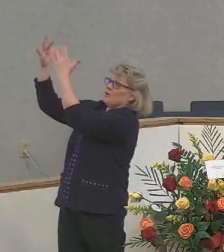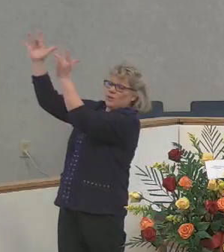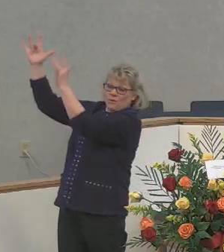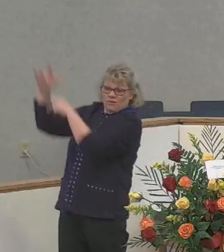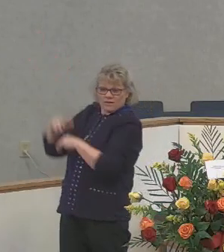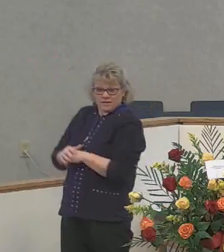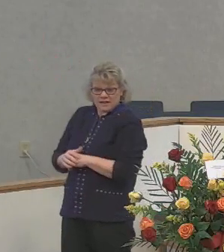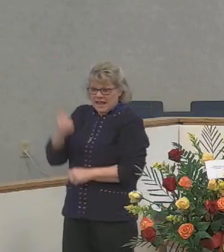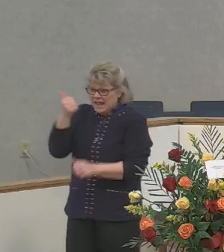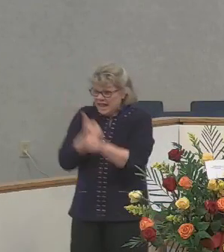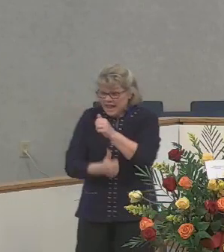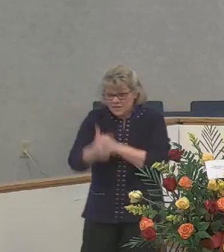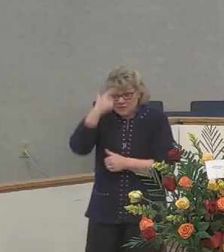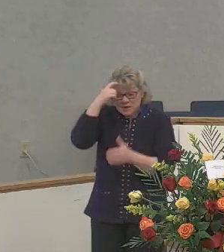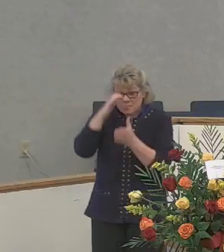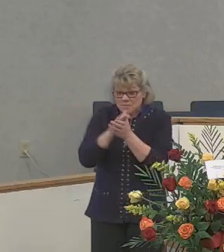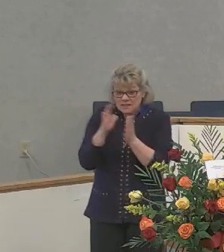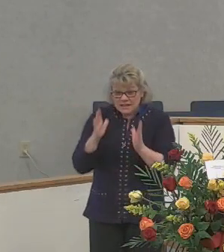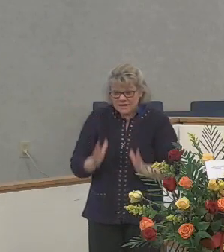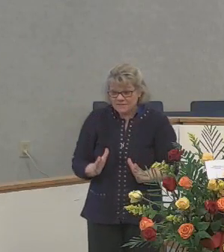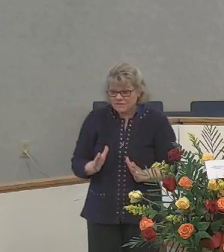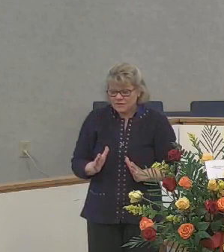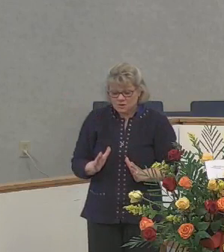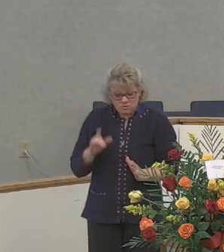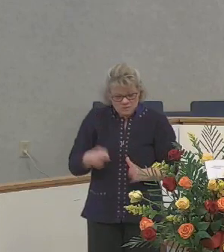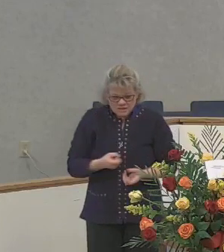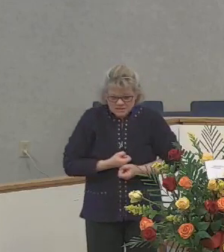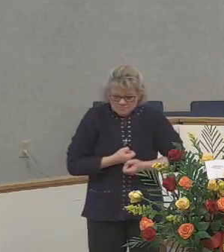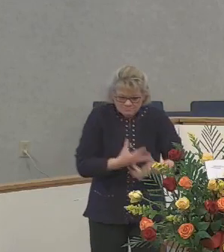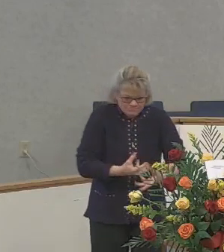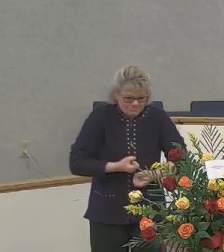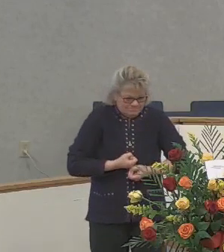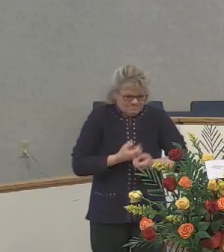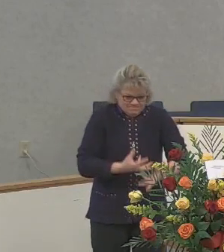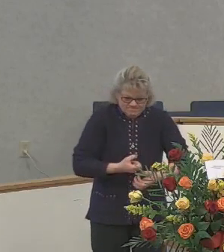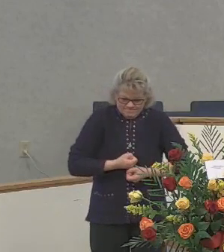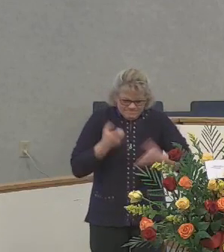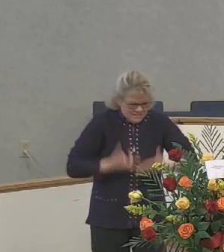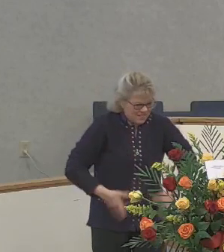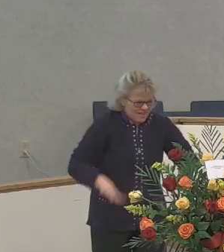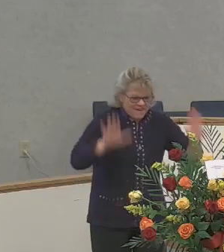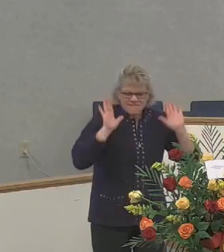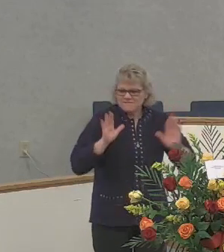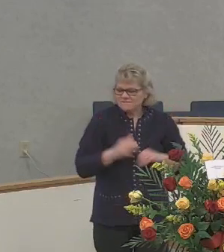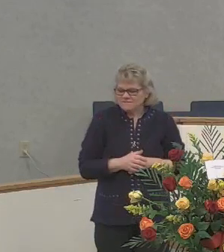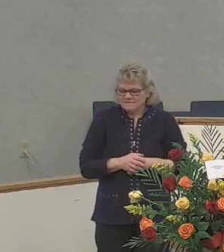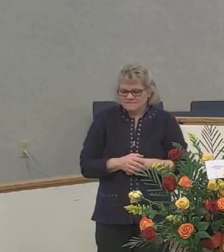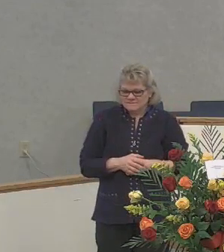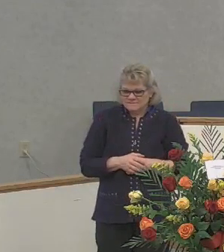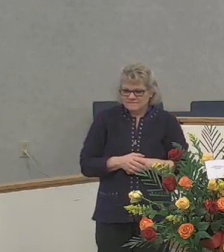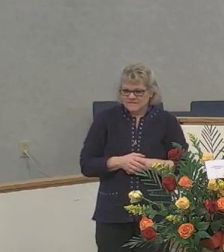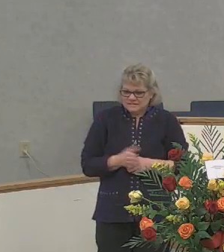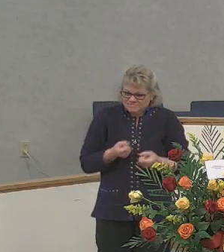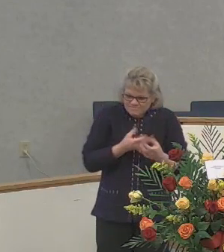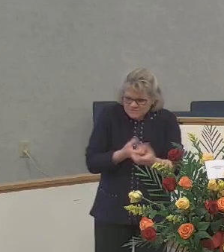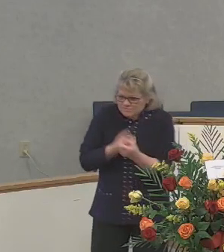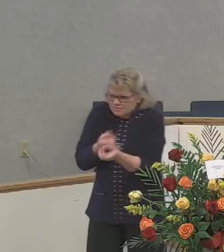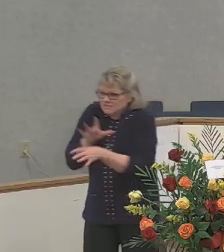every believer is to be about pouring their life into the life of other